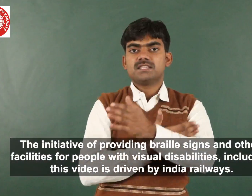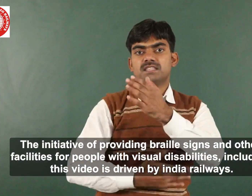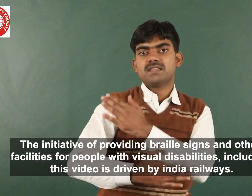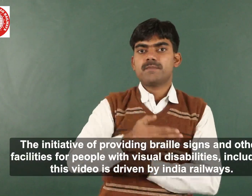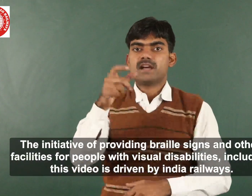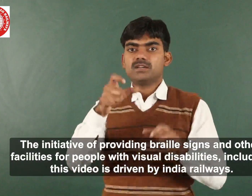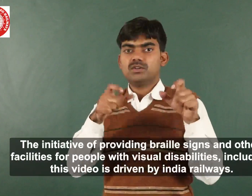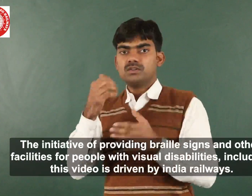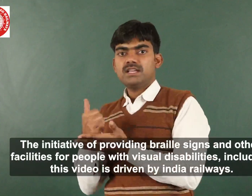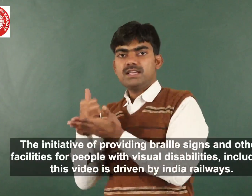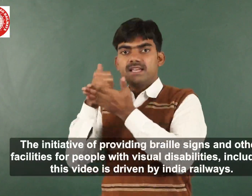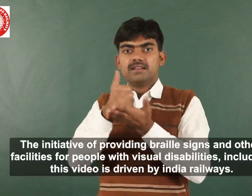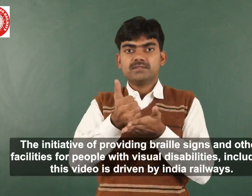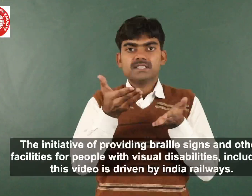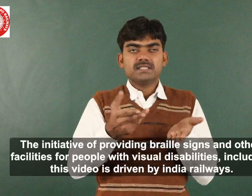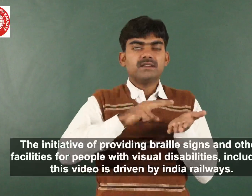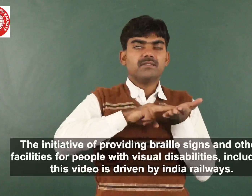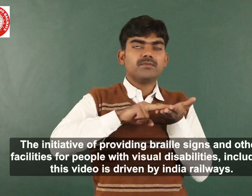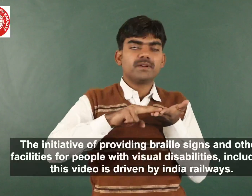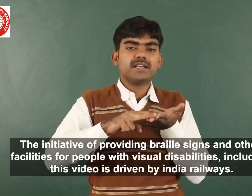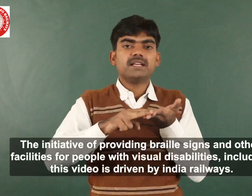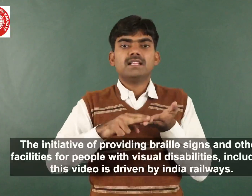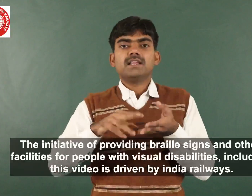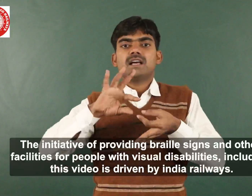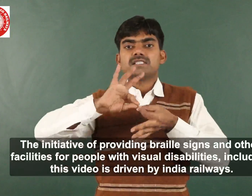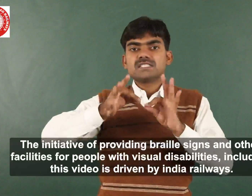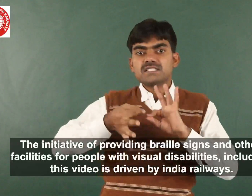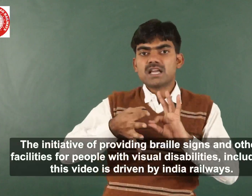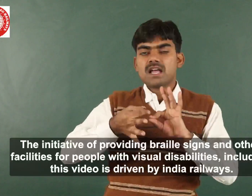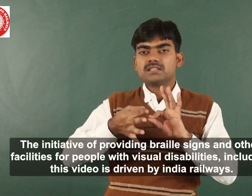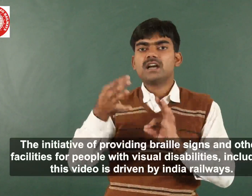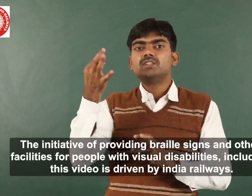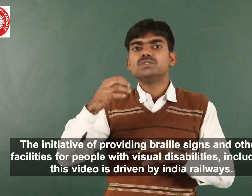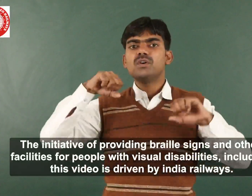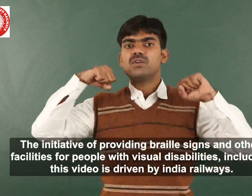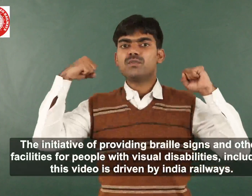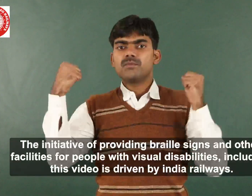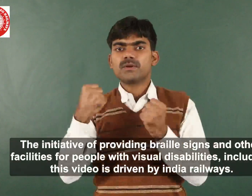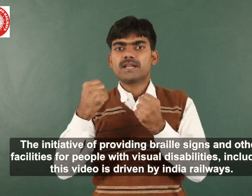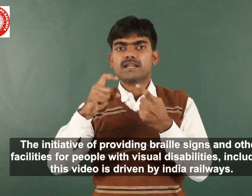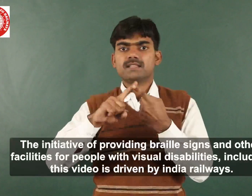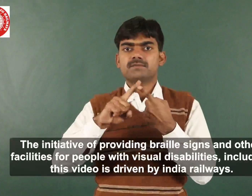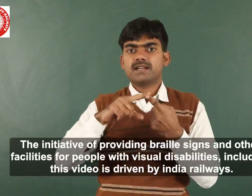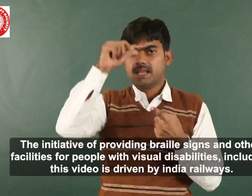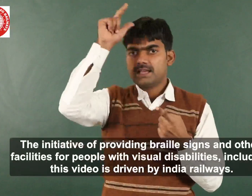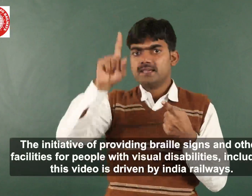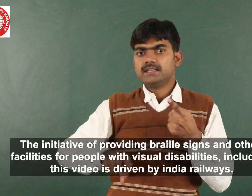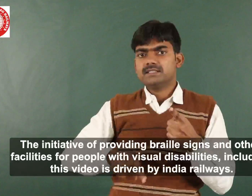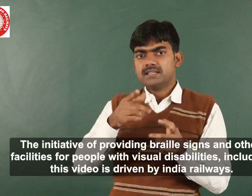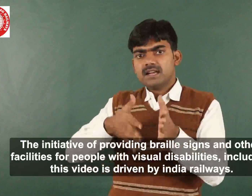The initiative of providing braille signs and other facilities for people with visual disabilities, including